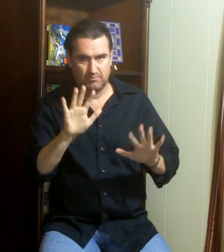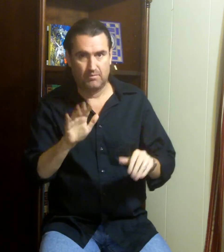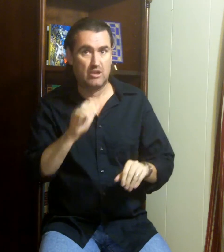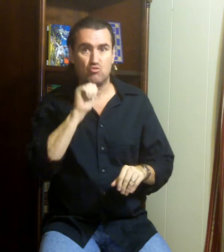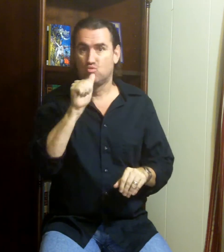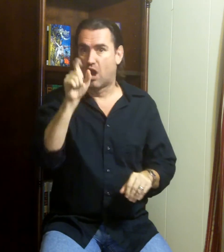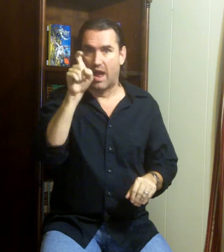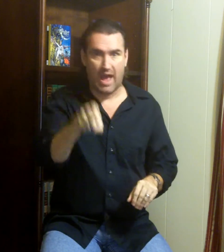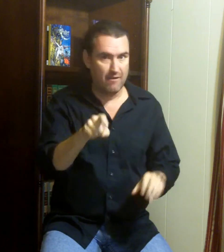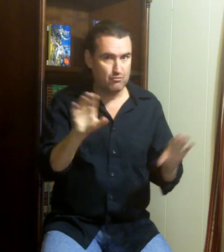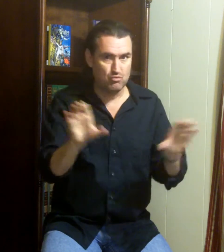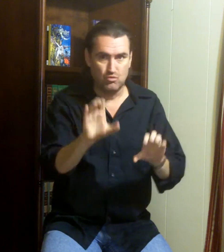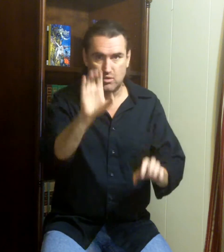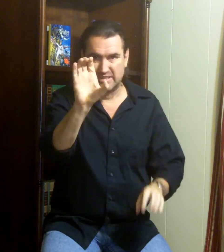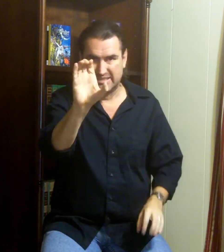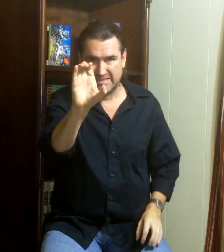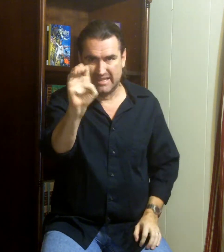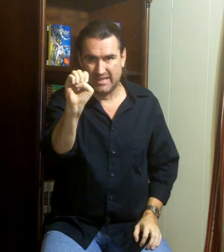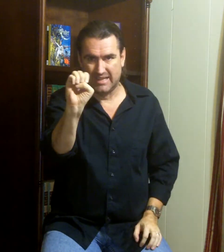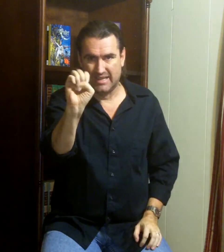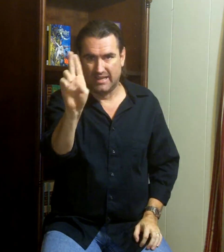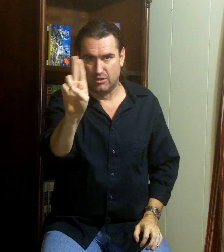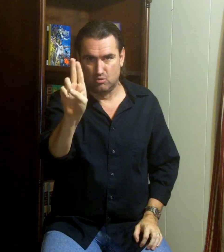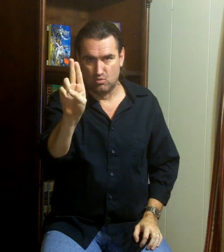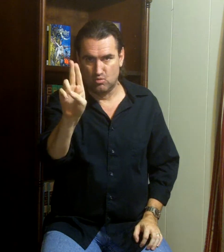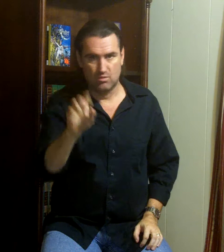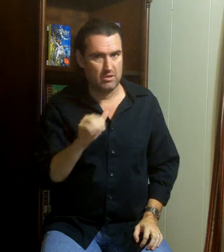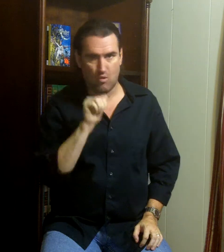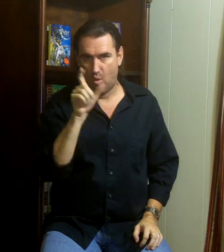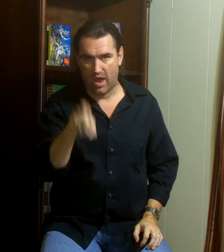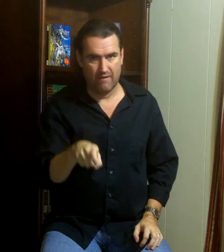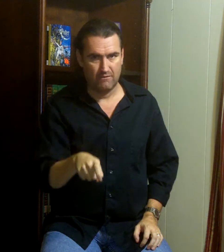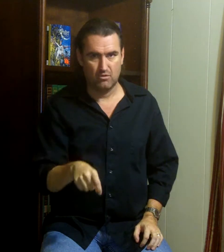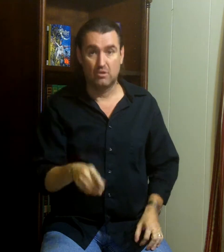the ESSE. So once you take and pass it, at the moment you're good to go.